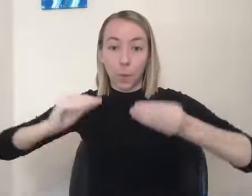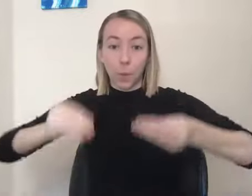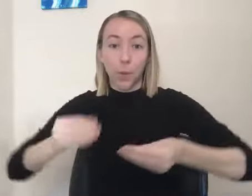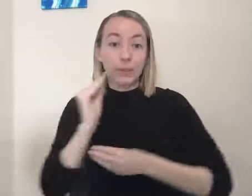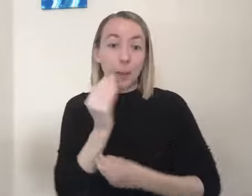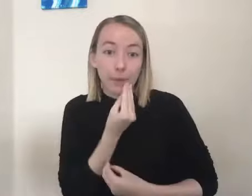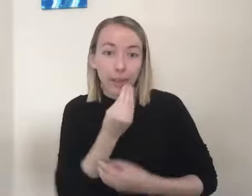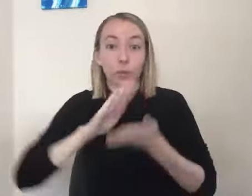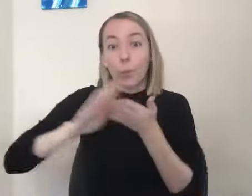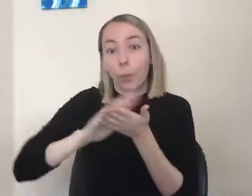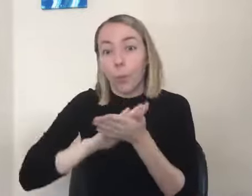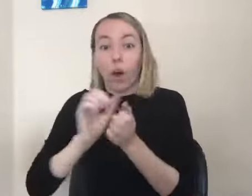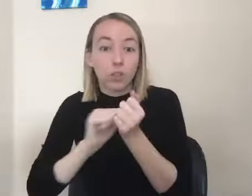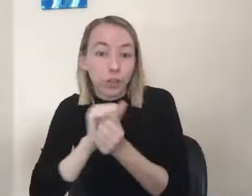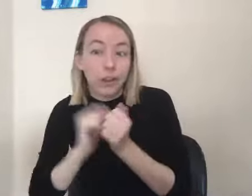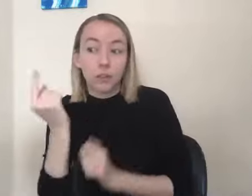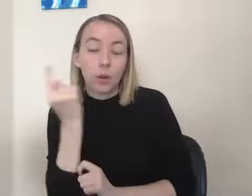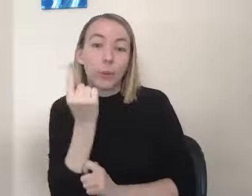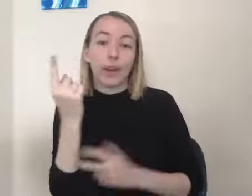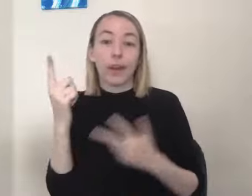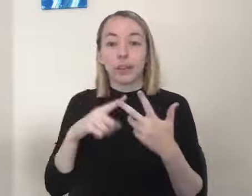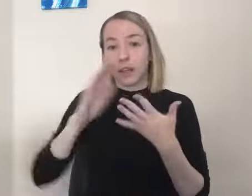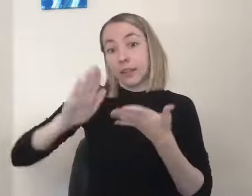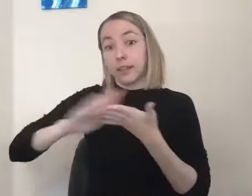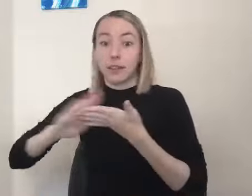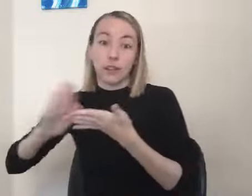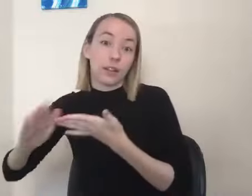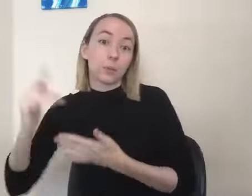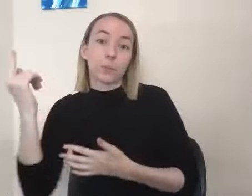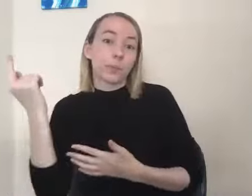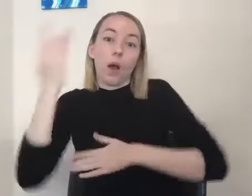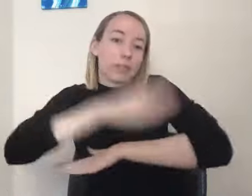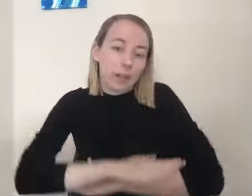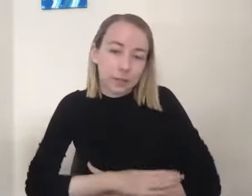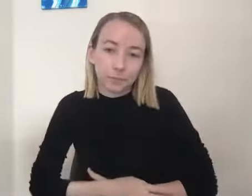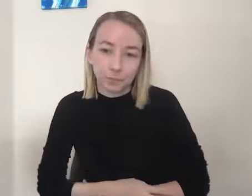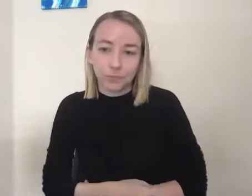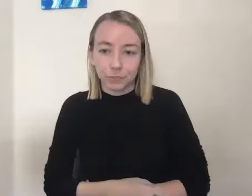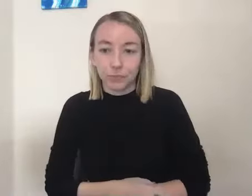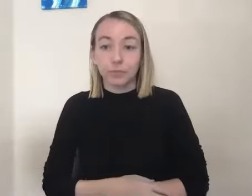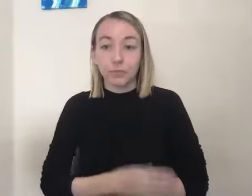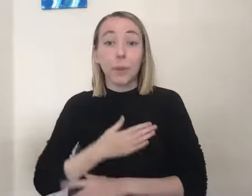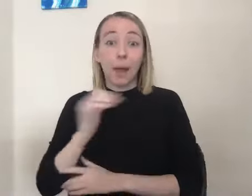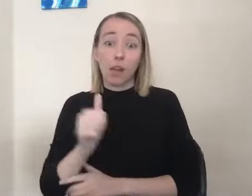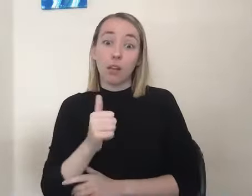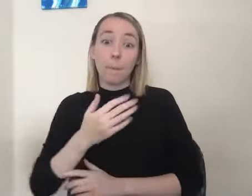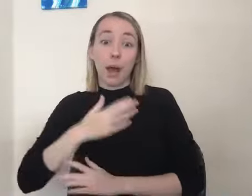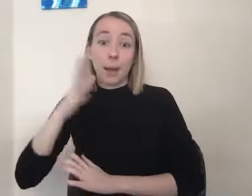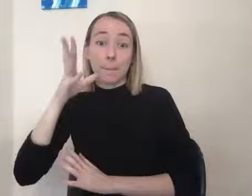to your Granny Ann, it was like, oh, God. Because she would make them hold napkins, and they had to wash their hands